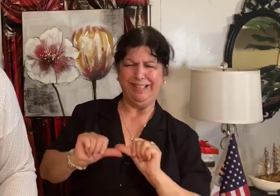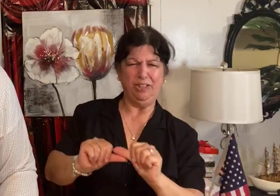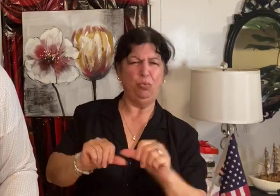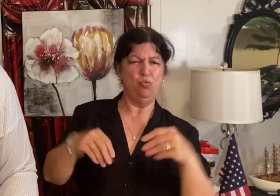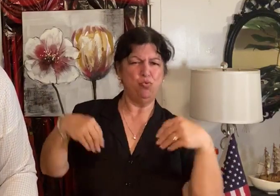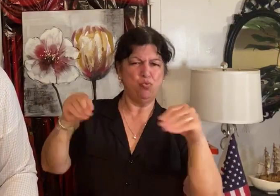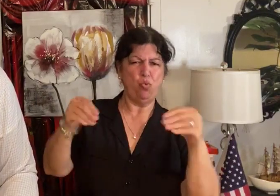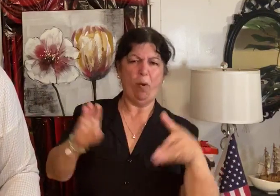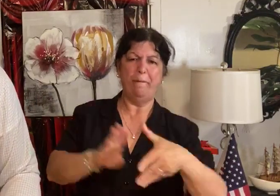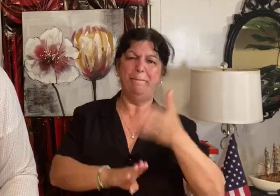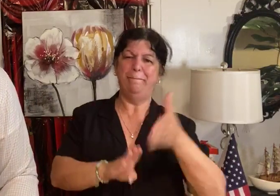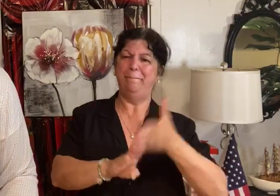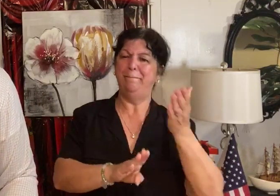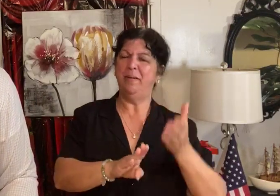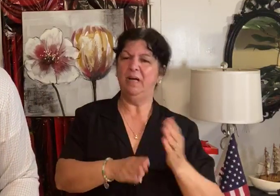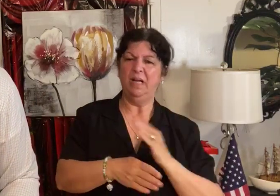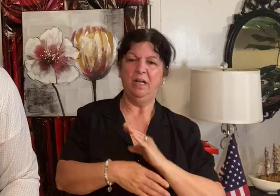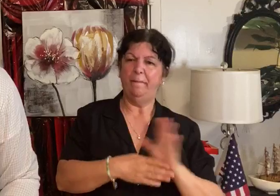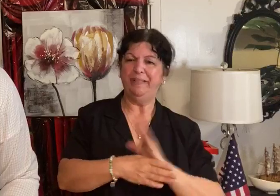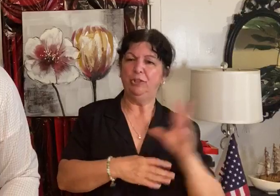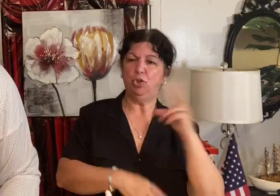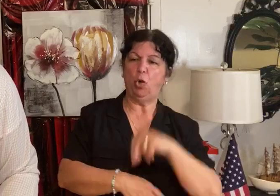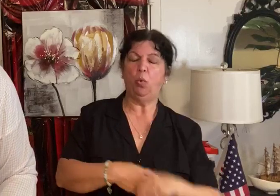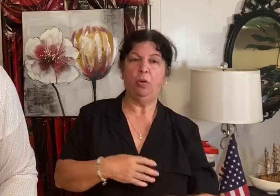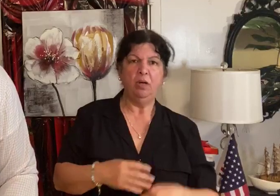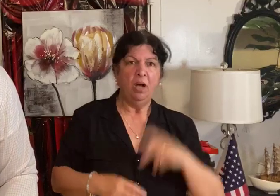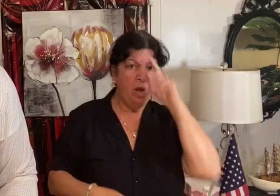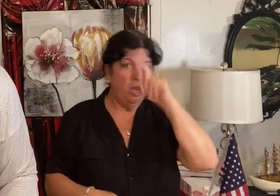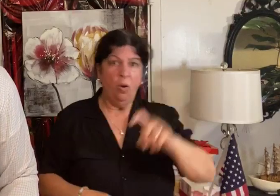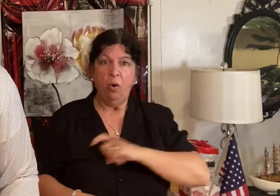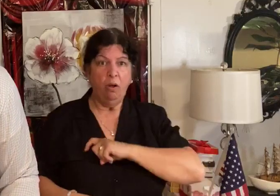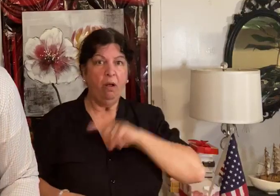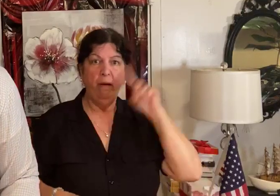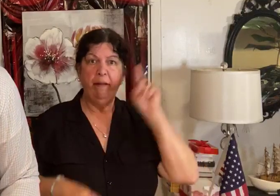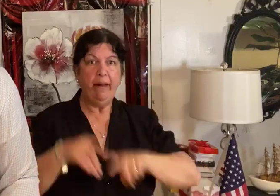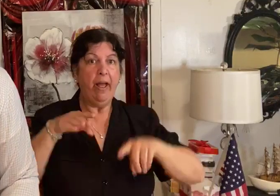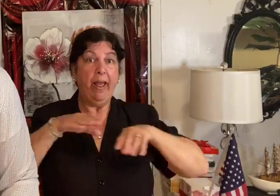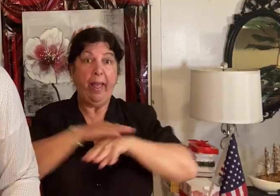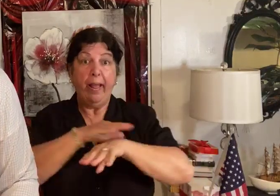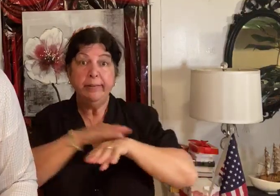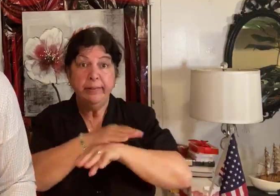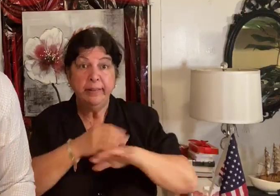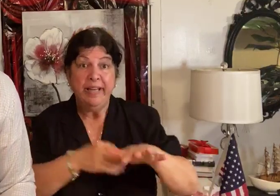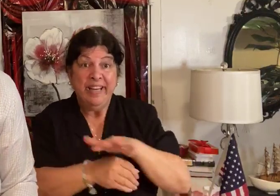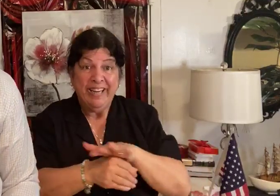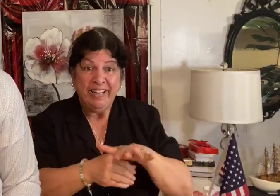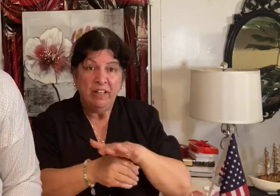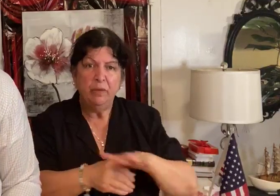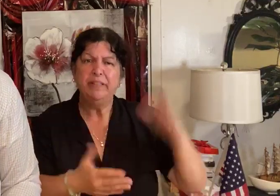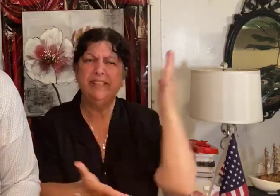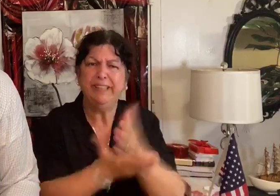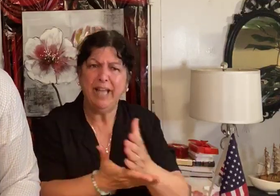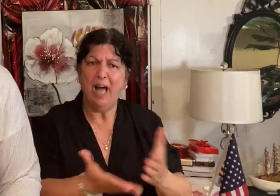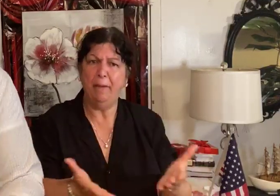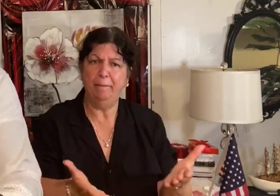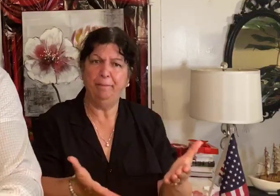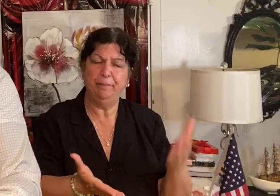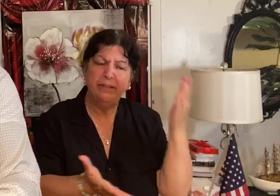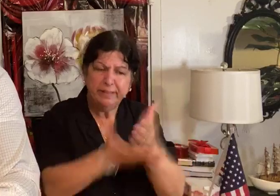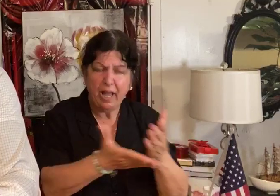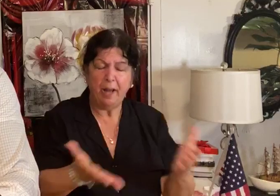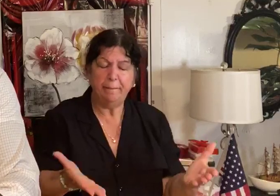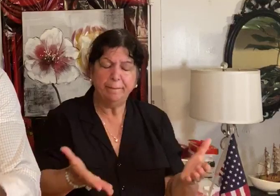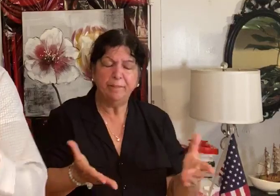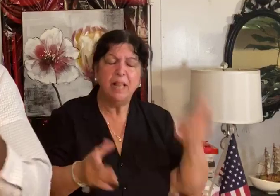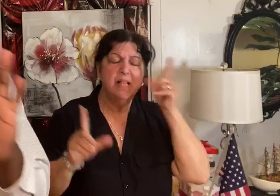here. And the police are not allowed in there. What a lawless situation that is. We need to stop this kind of stuff. And listen to